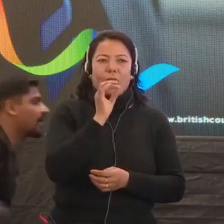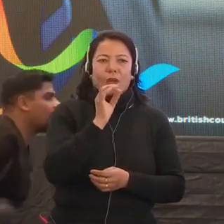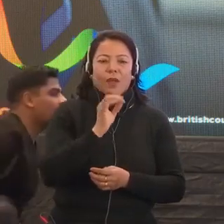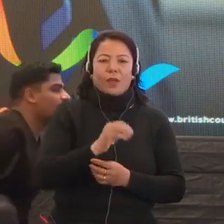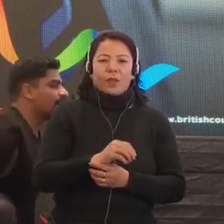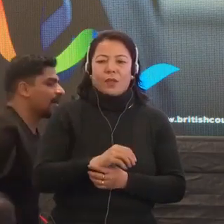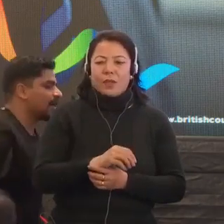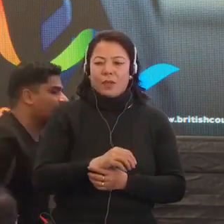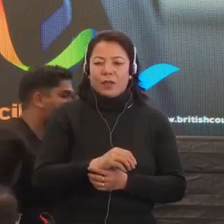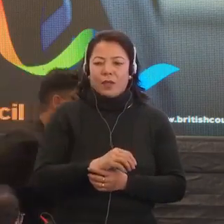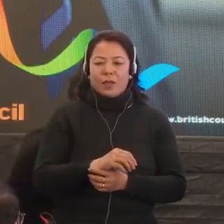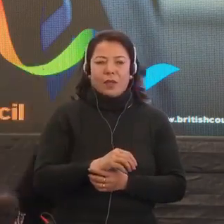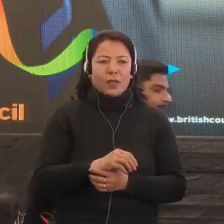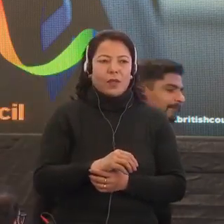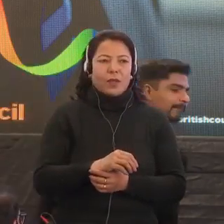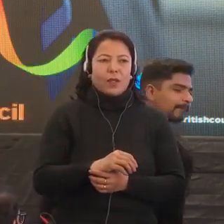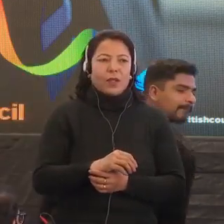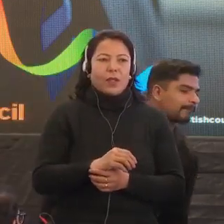in Bihar.